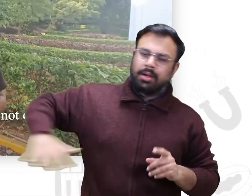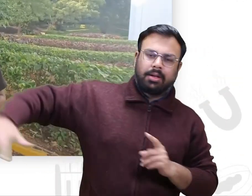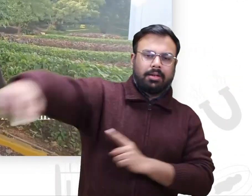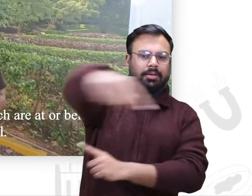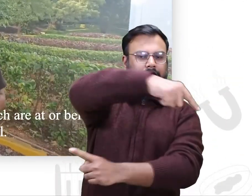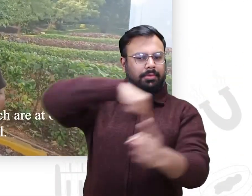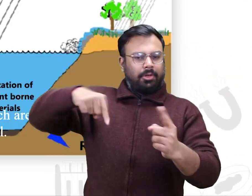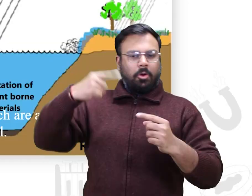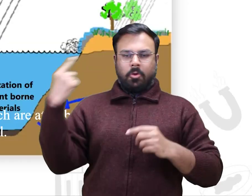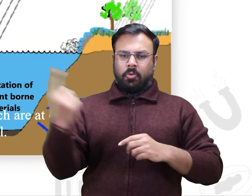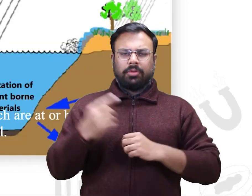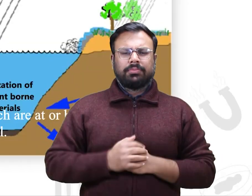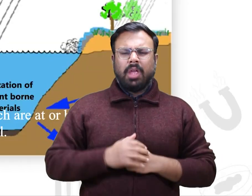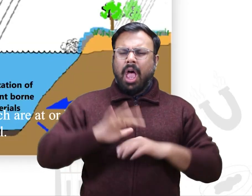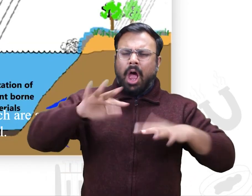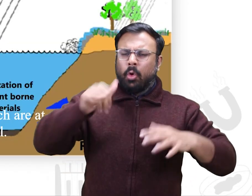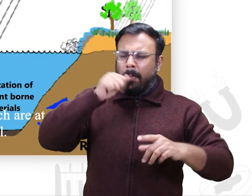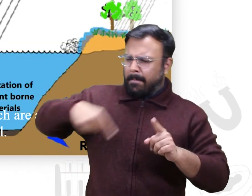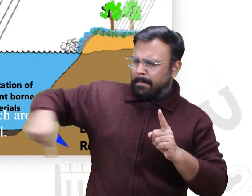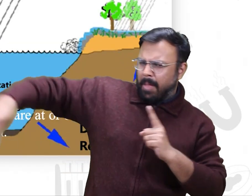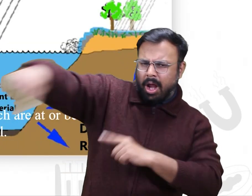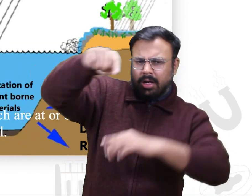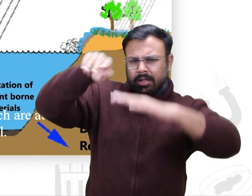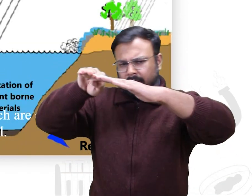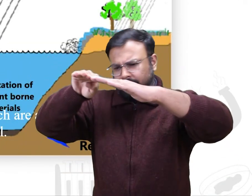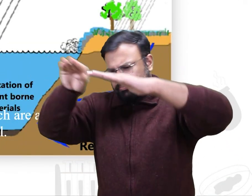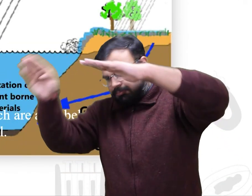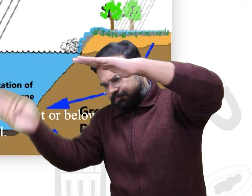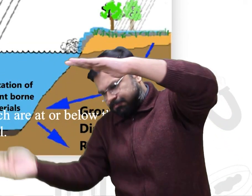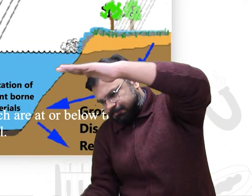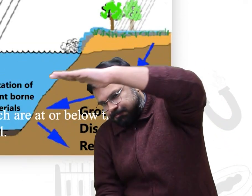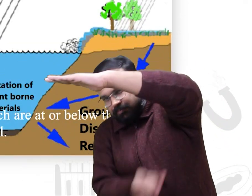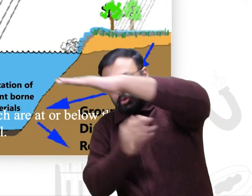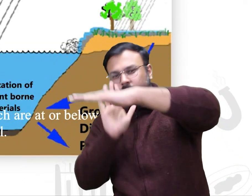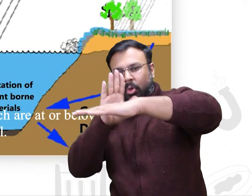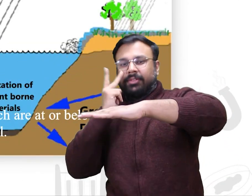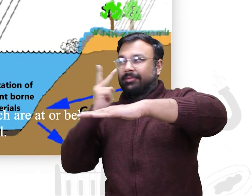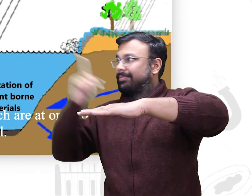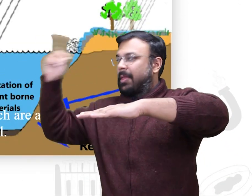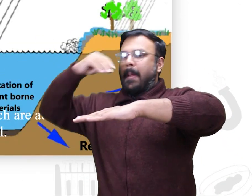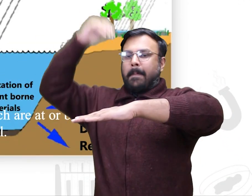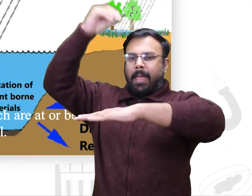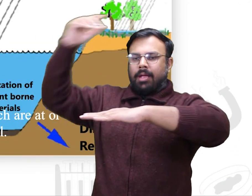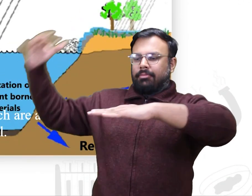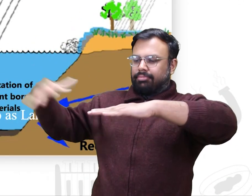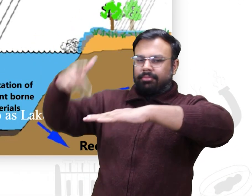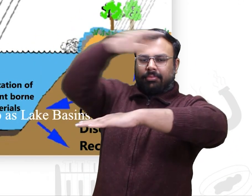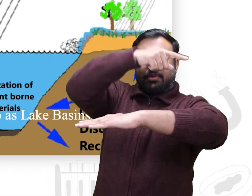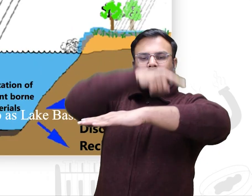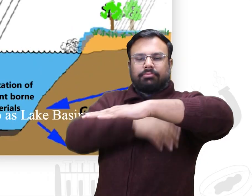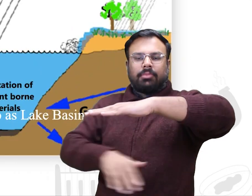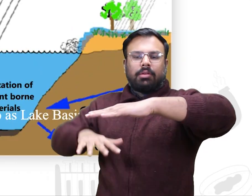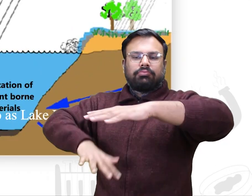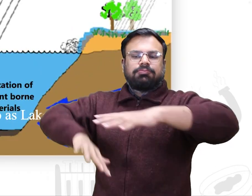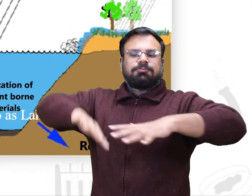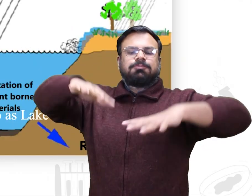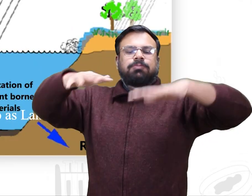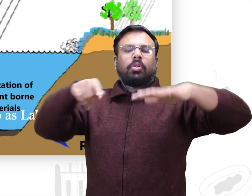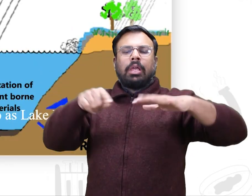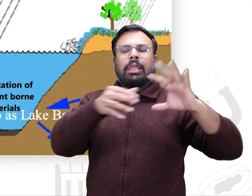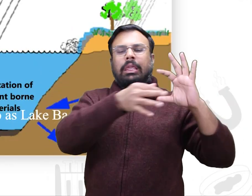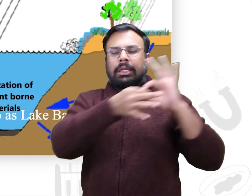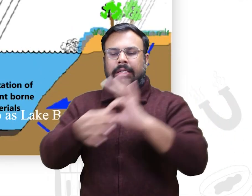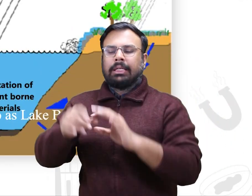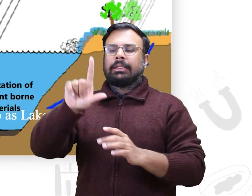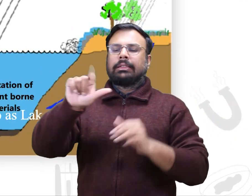oceans. Lakes have bowl-shaped depressions which are at or below the local groundwater level. These depressions are